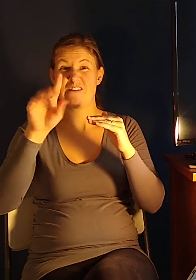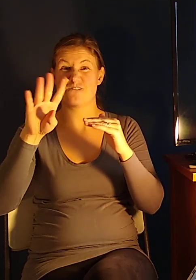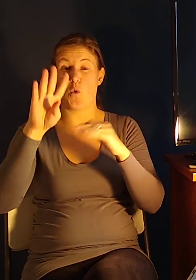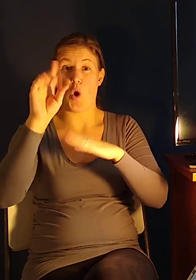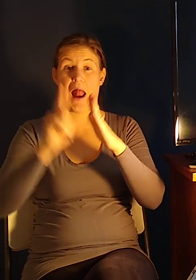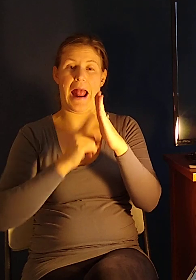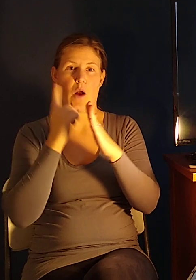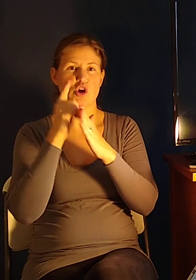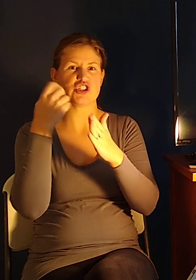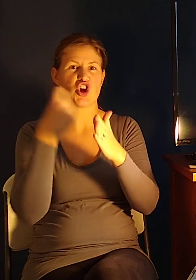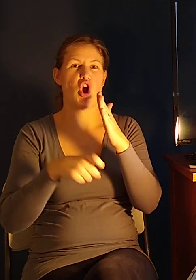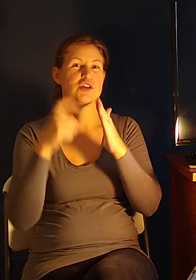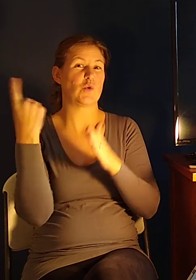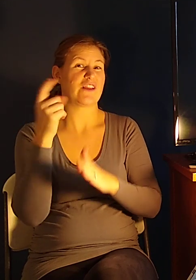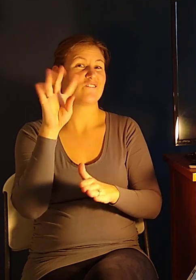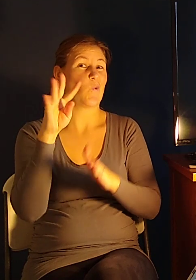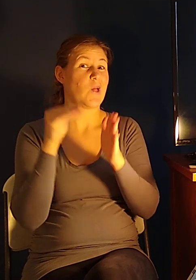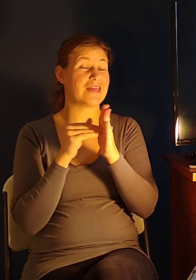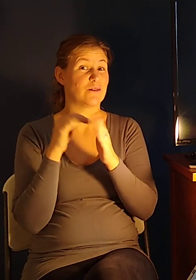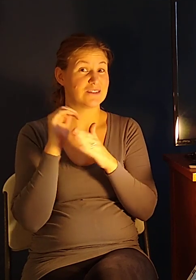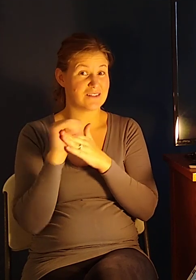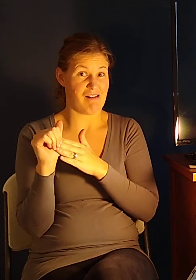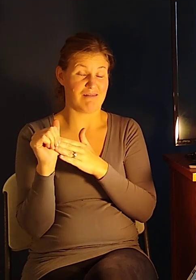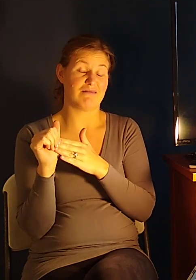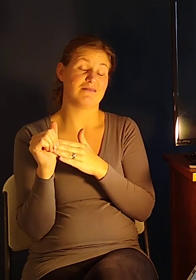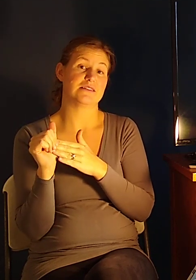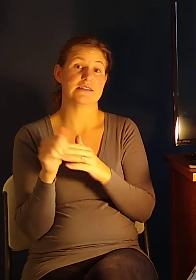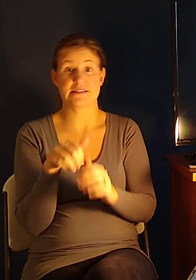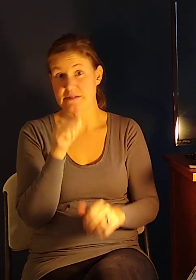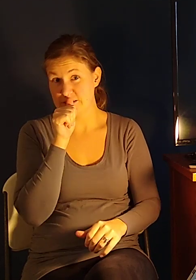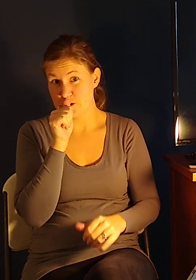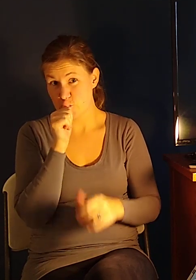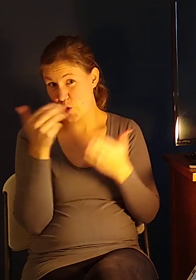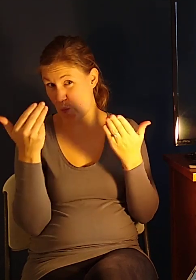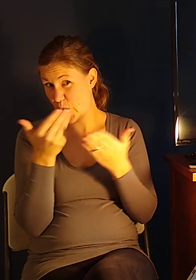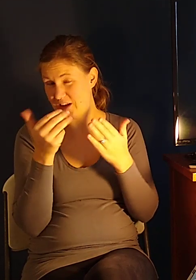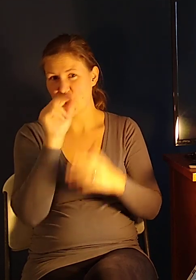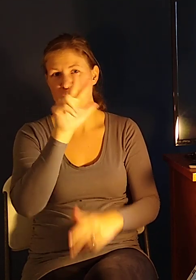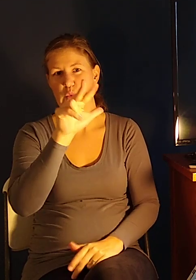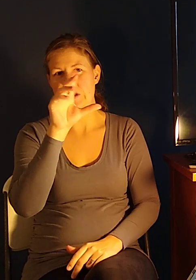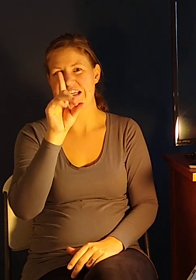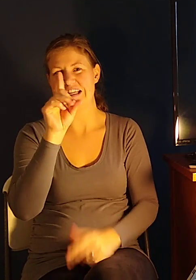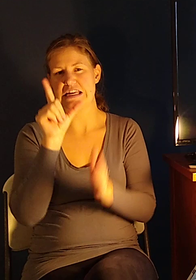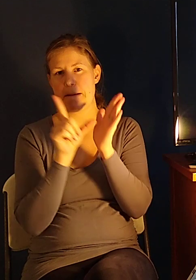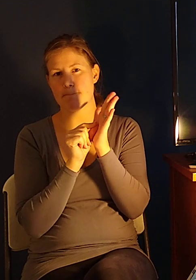of only $4,000. The secret, 3D printing.